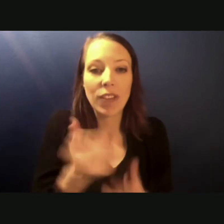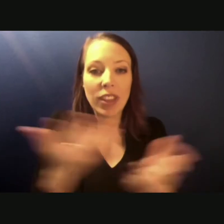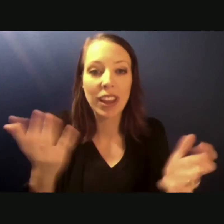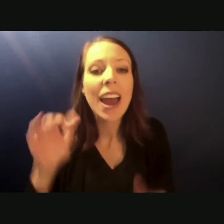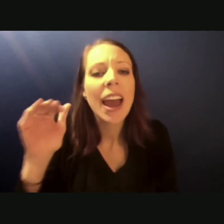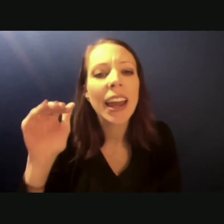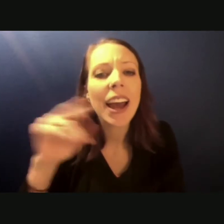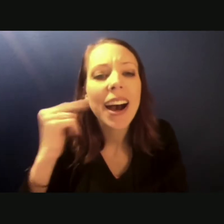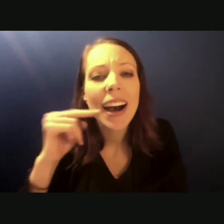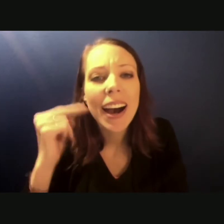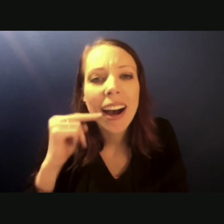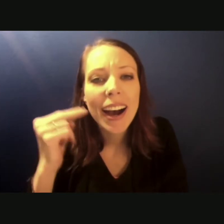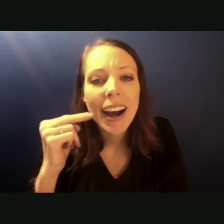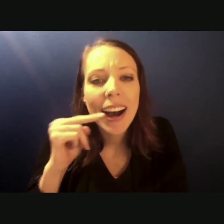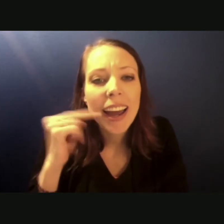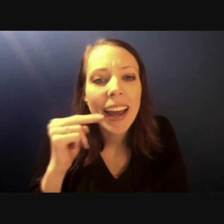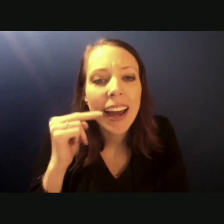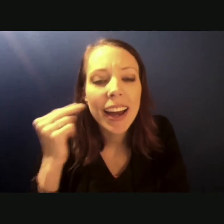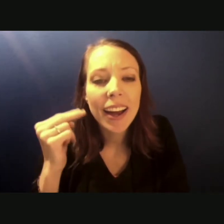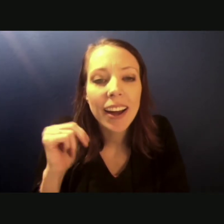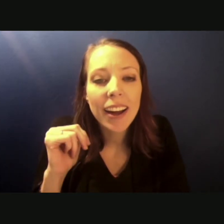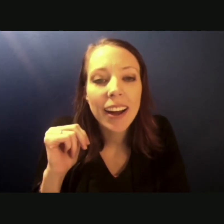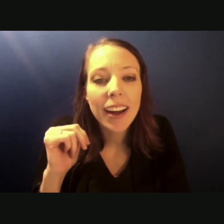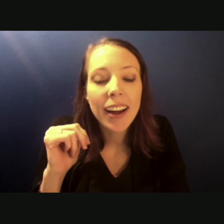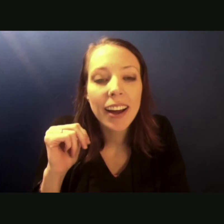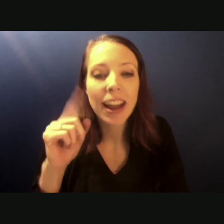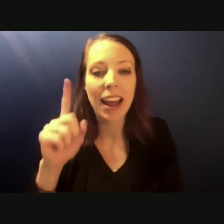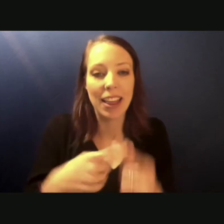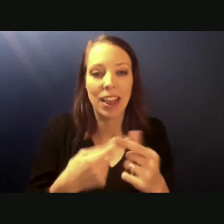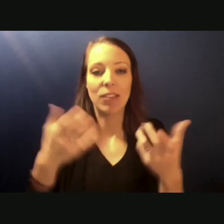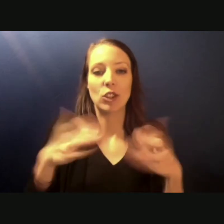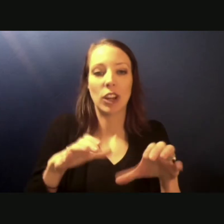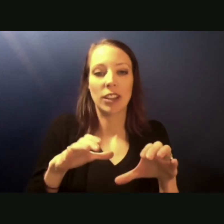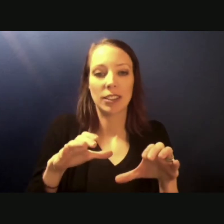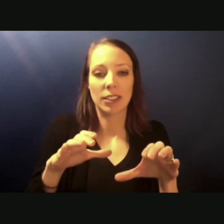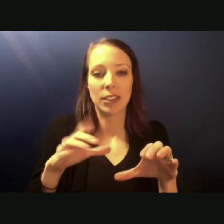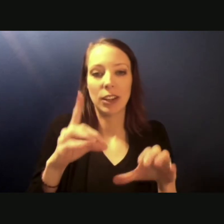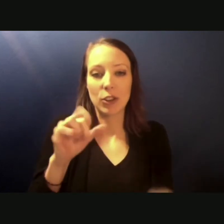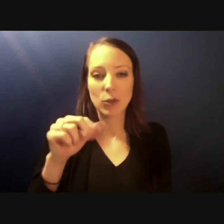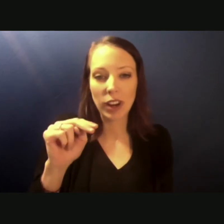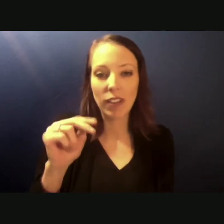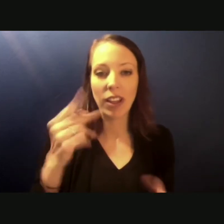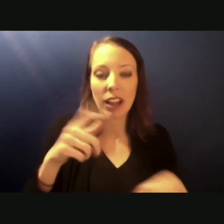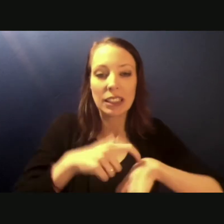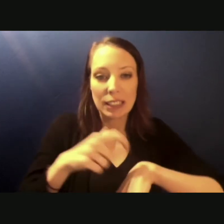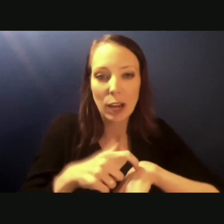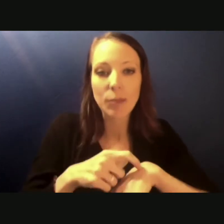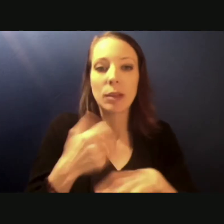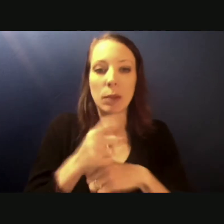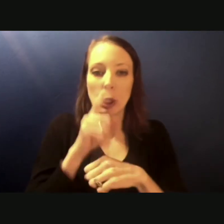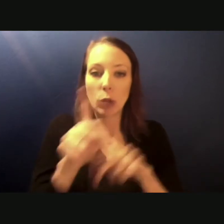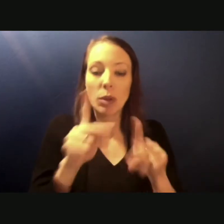everything. You want them to cook very quick and then you take them out and then they have a chance to drain. I think a lot of times the mistake that people make is